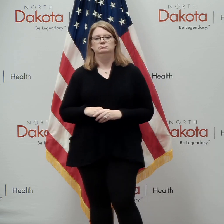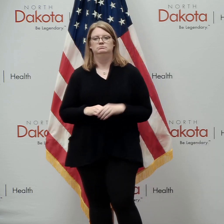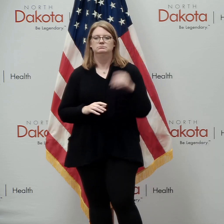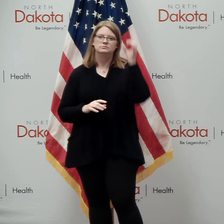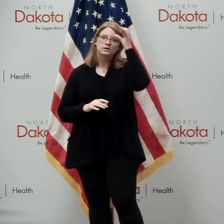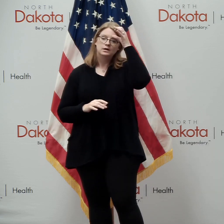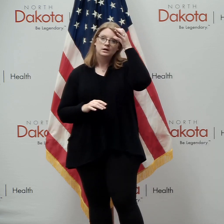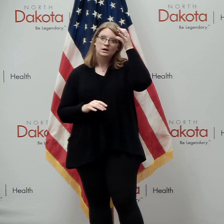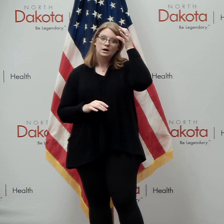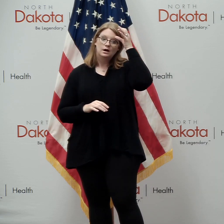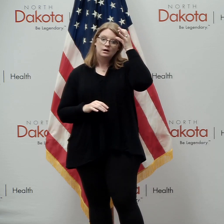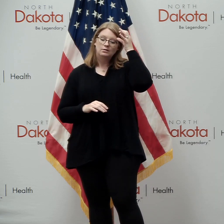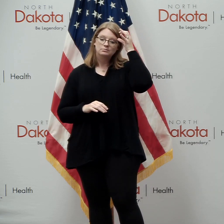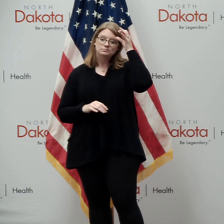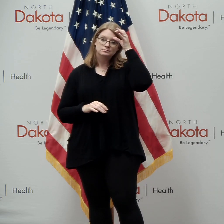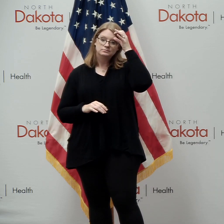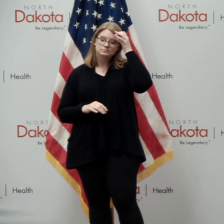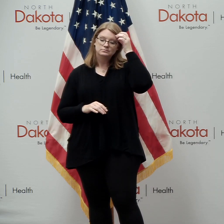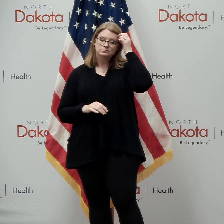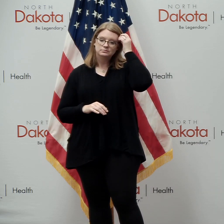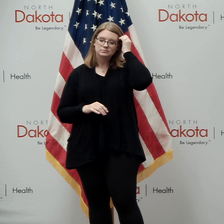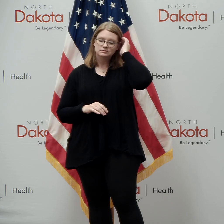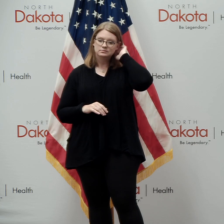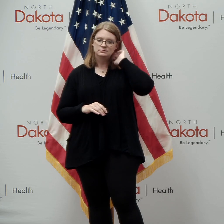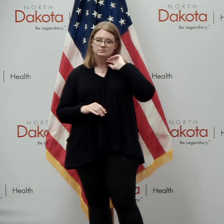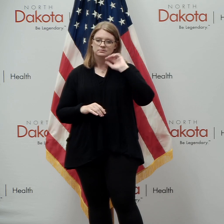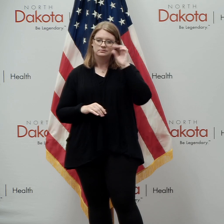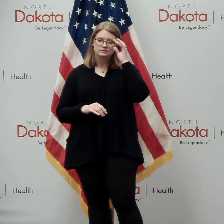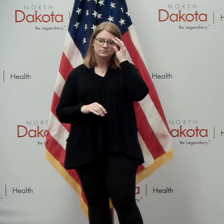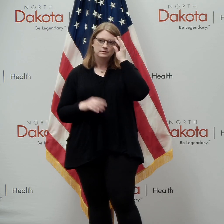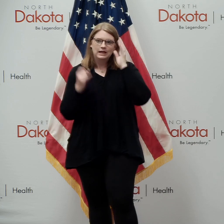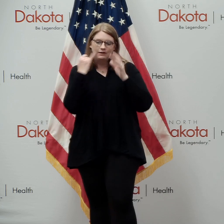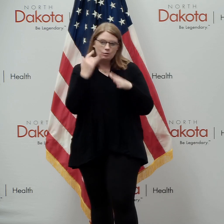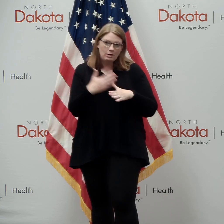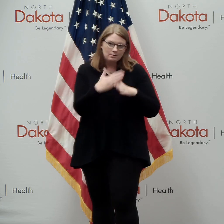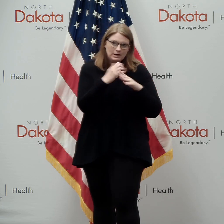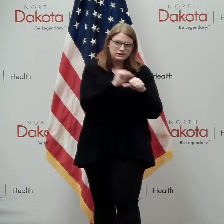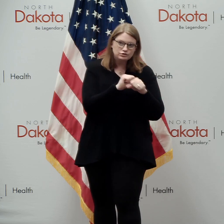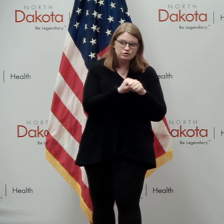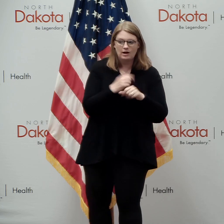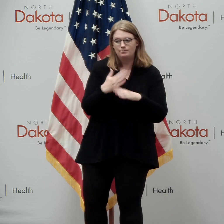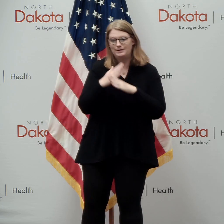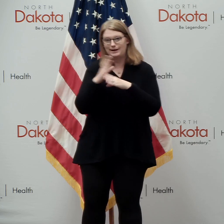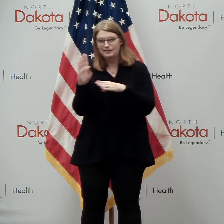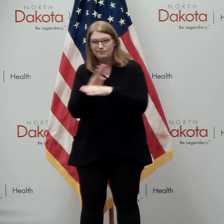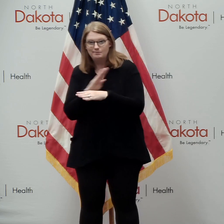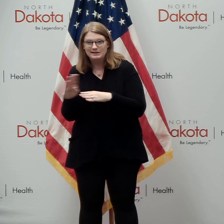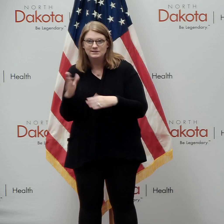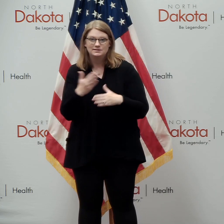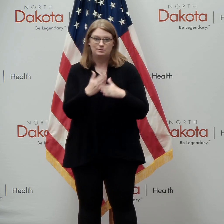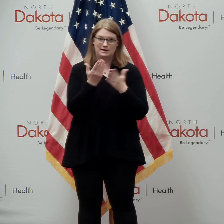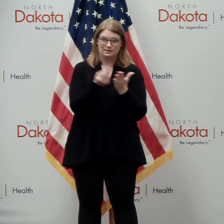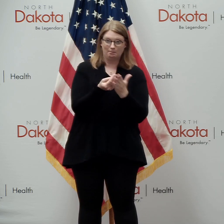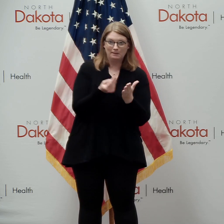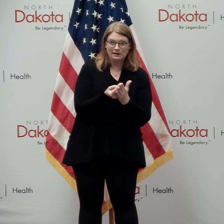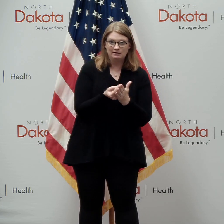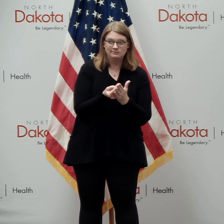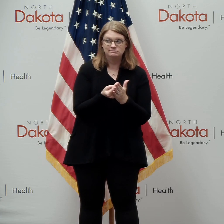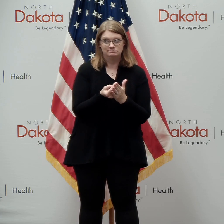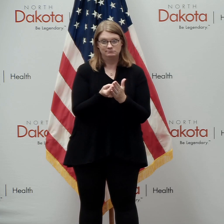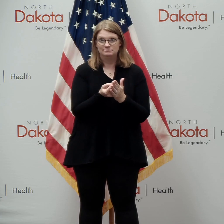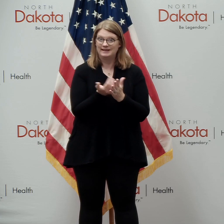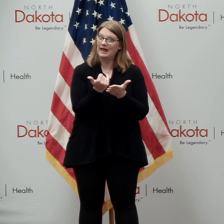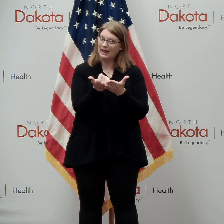for a high degree of transmission, if you want to protect your jobs, protect your business, protect your bottom line, please, help